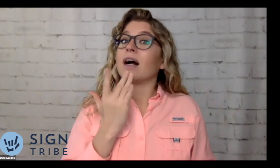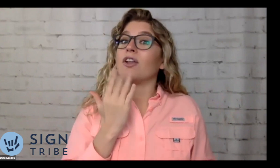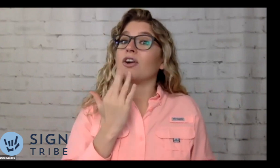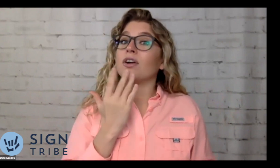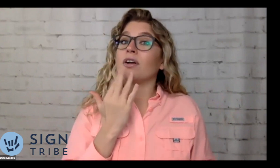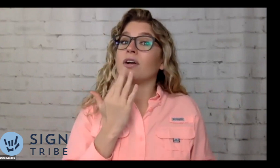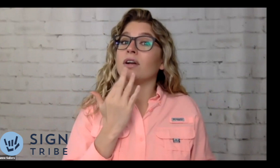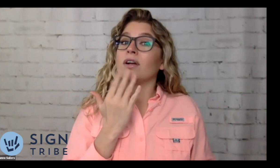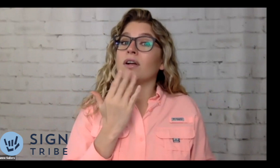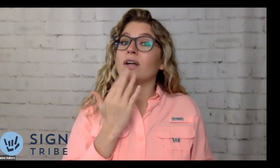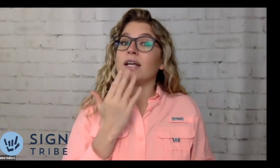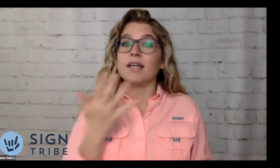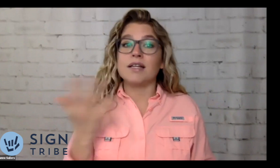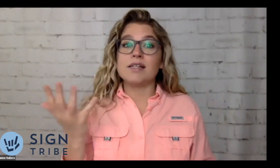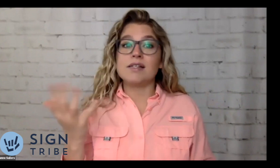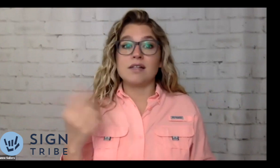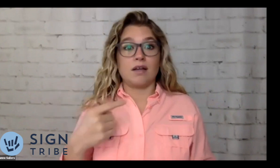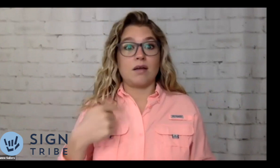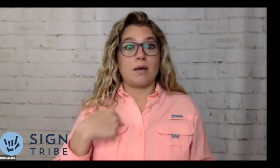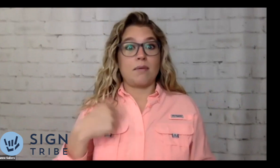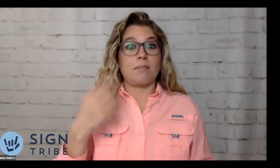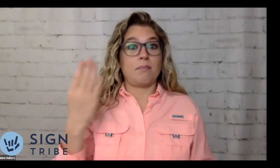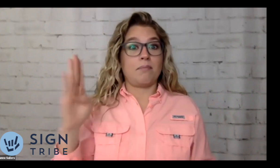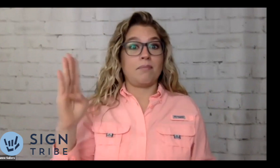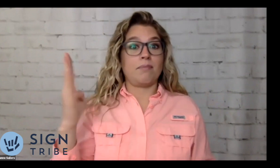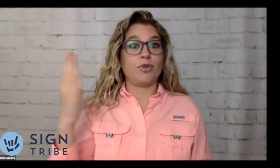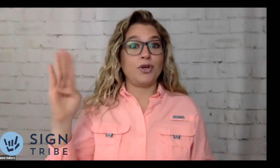color is blue.